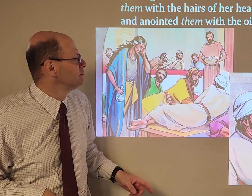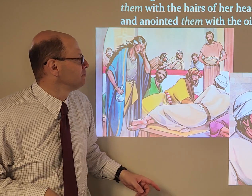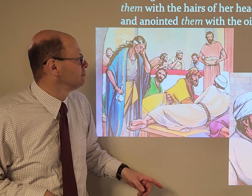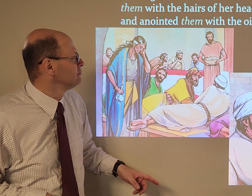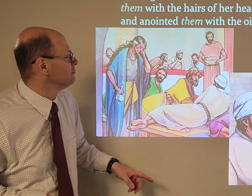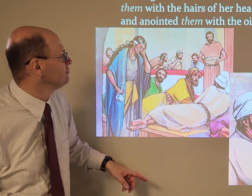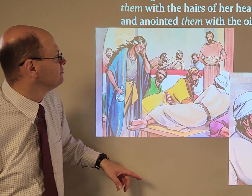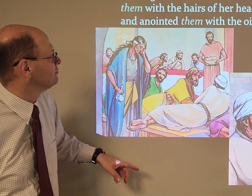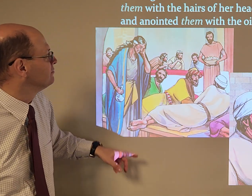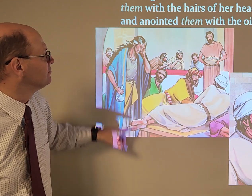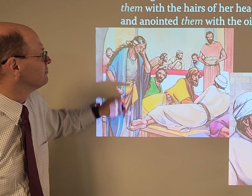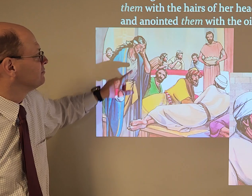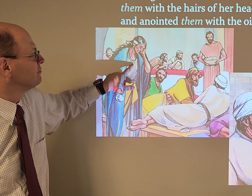And it moved Jesus.